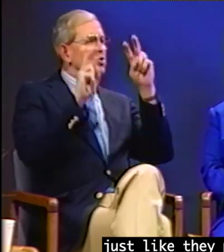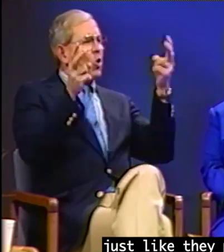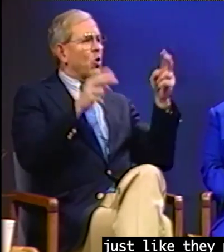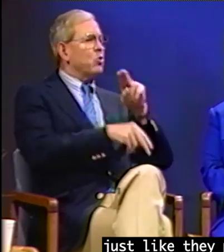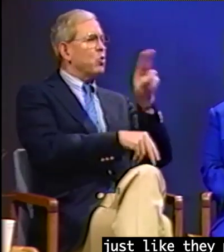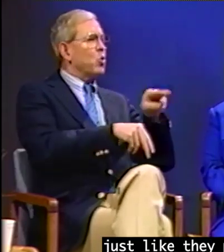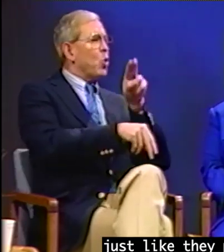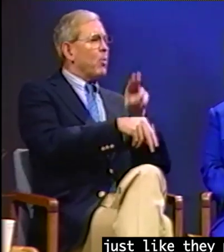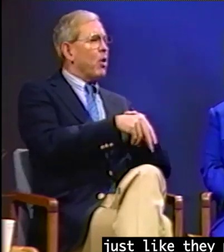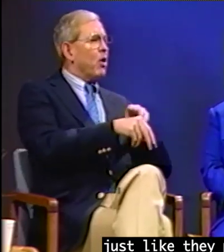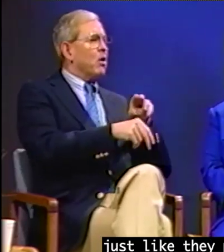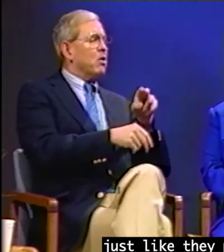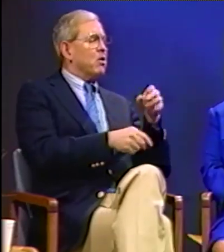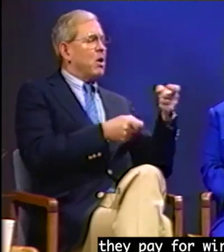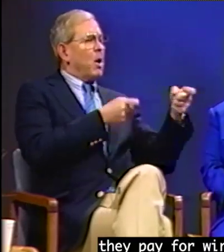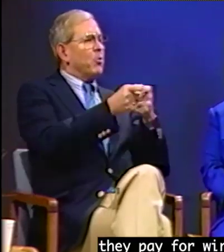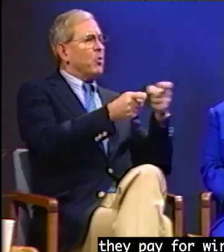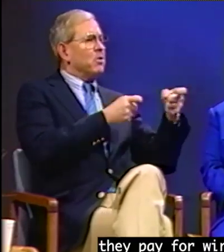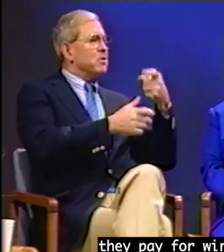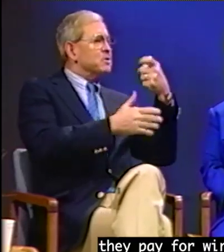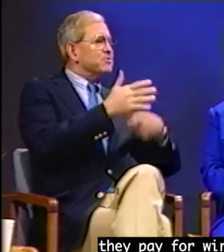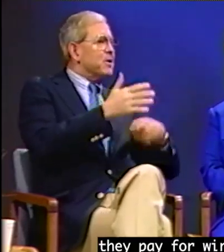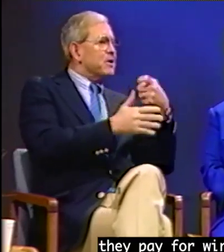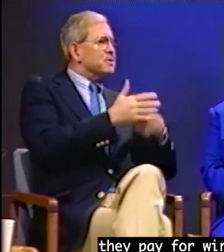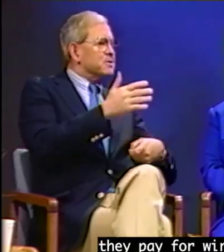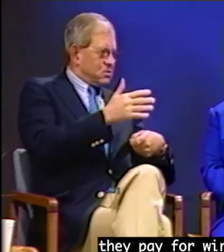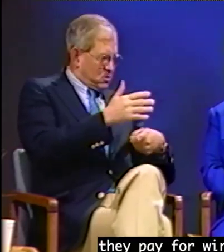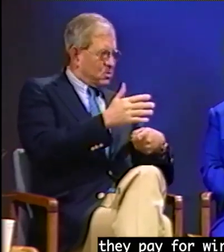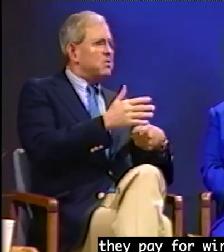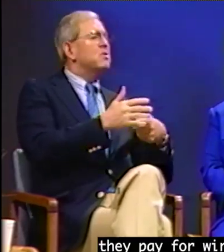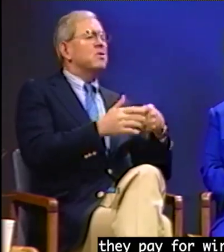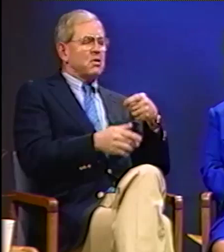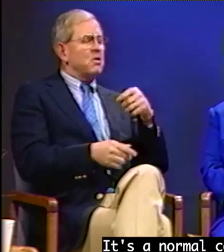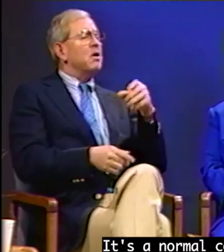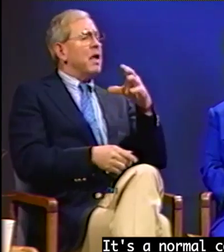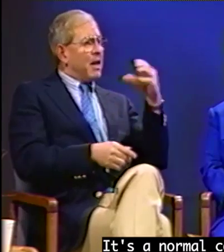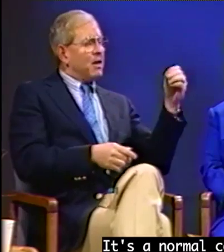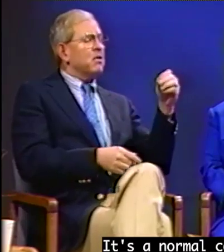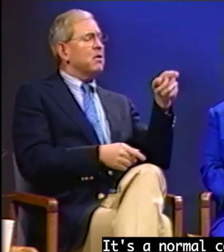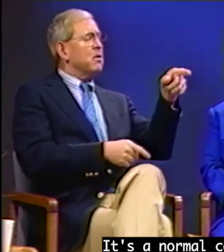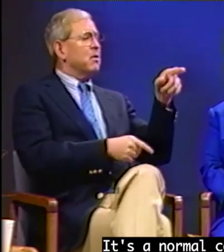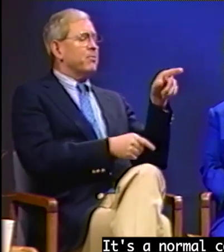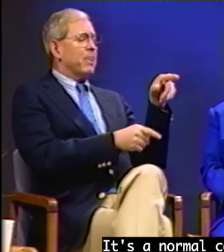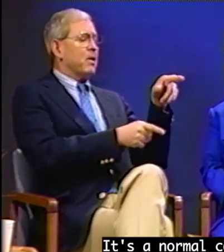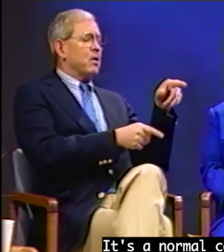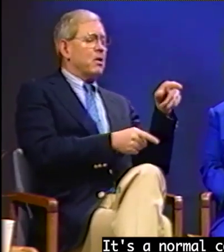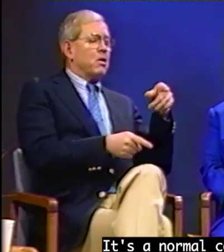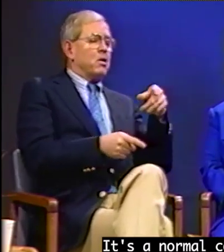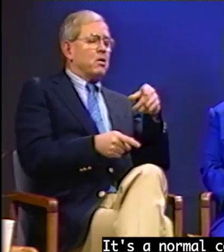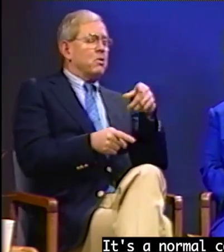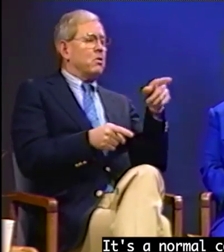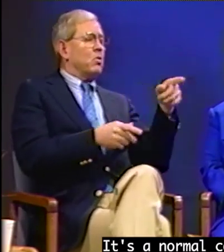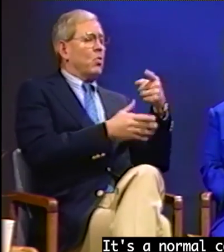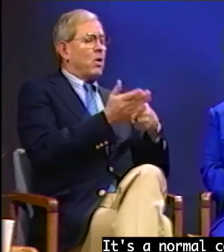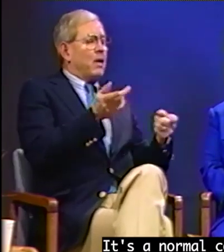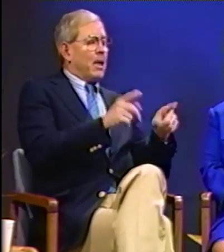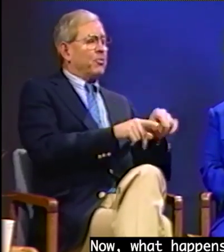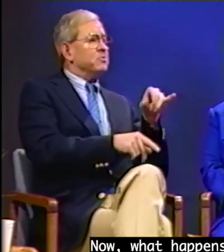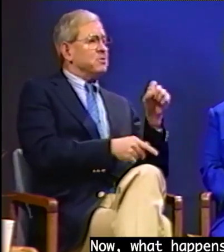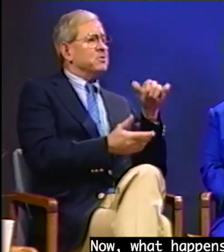Just like they pay for telephone poles, they pay for wires, they pay for drivers. It's a normal cost of doing business. Now